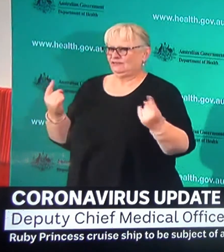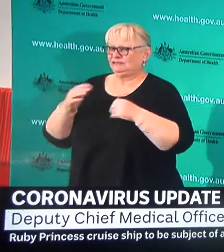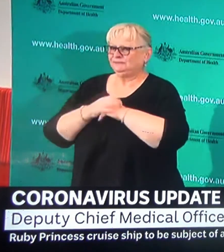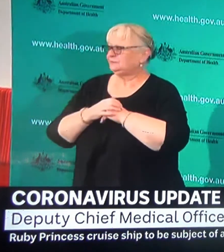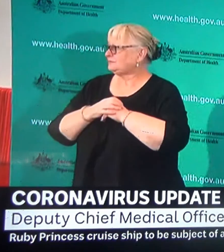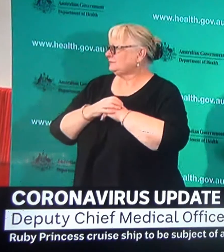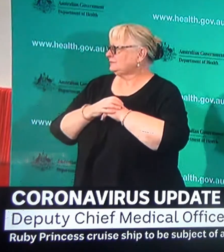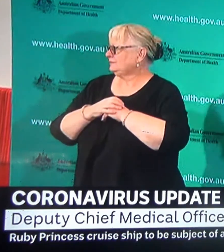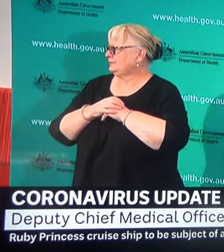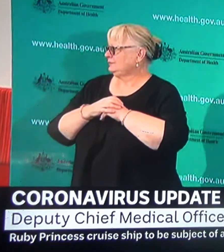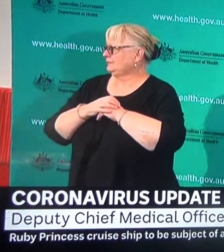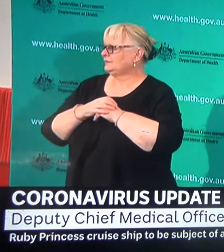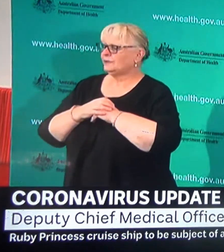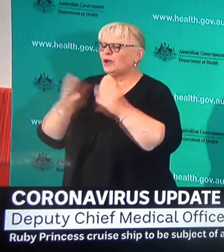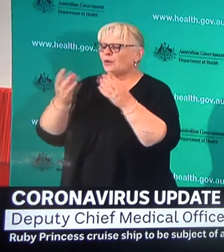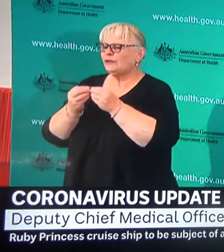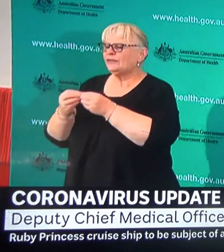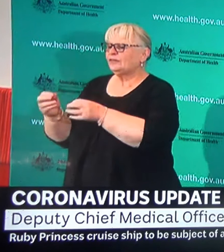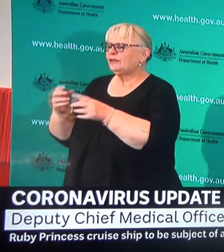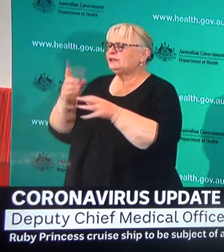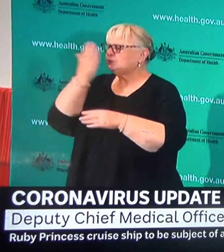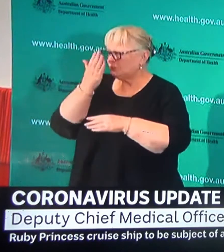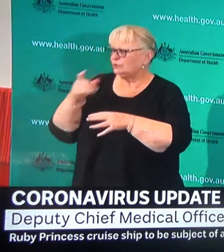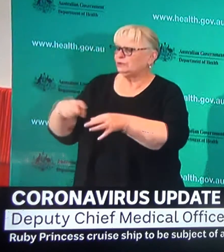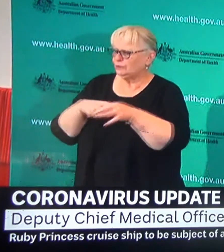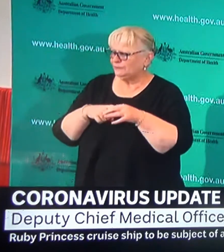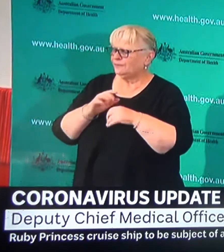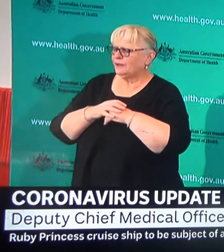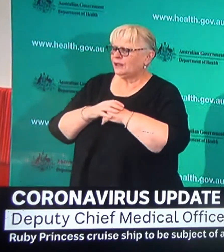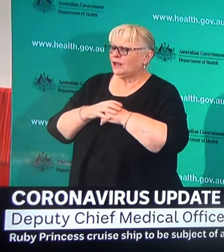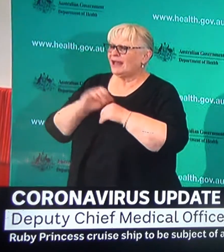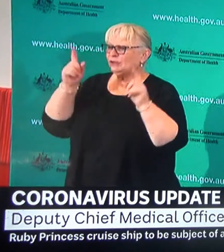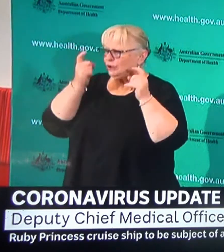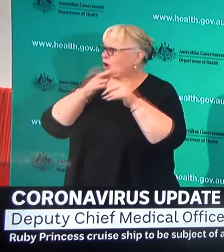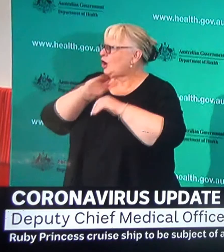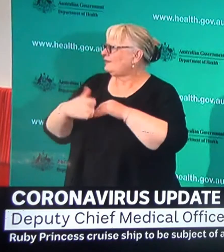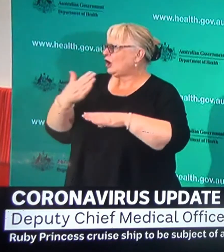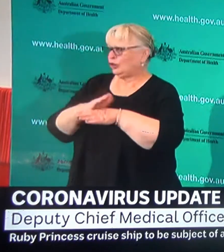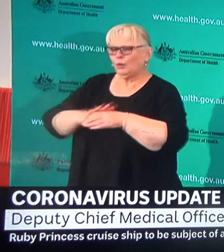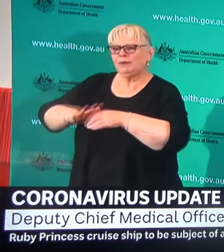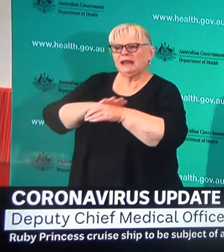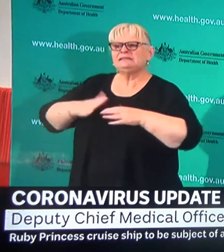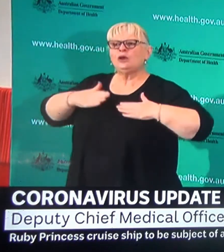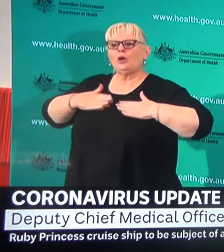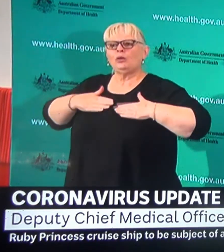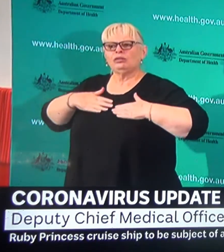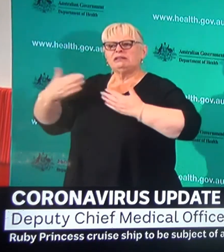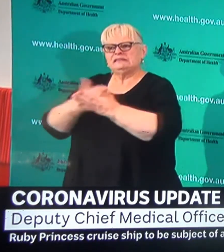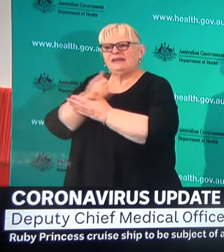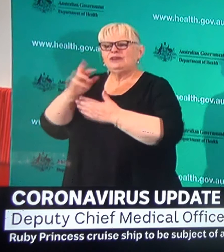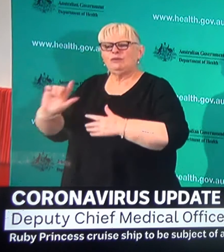facilities. Continuing on the issue of schools, obviously there are concerns about the workplace health and safety of